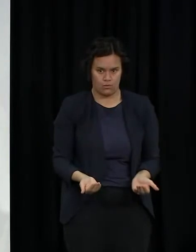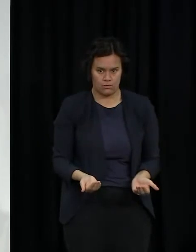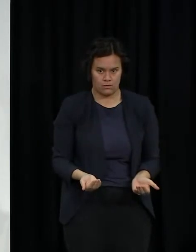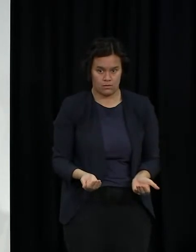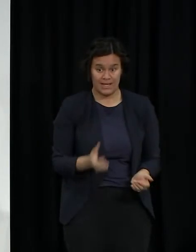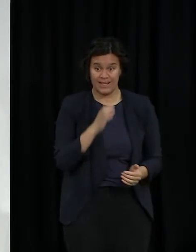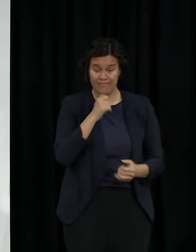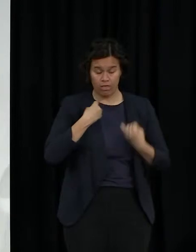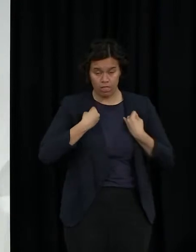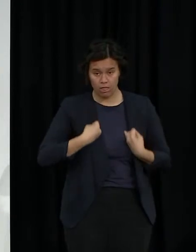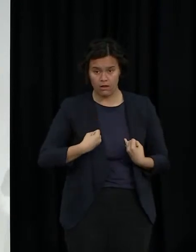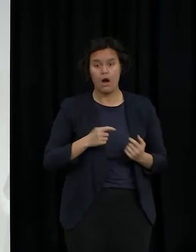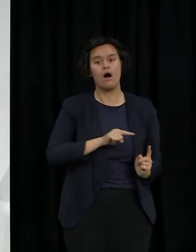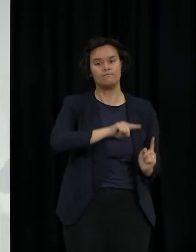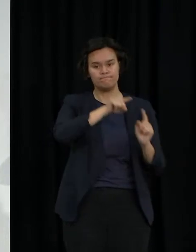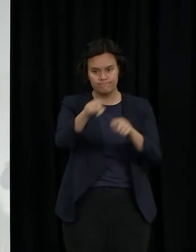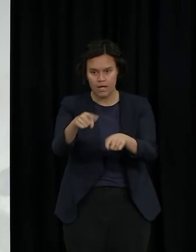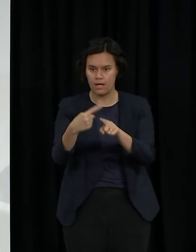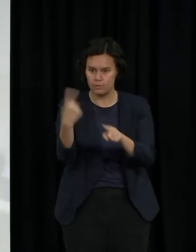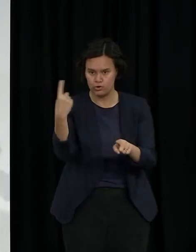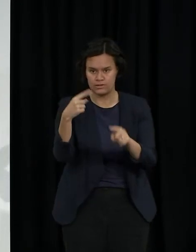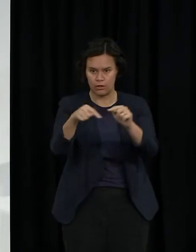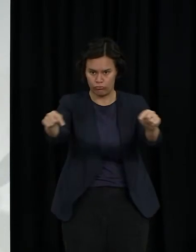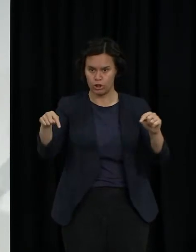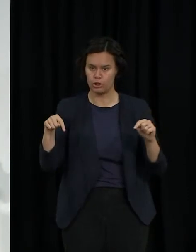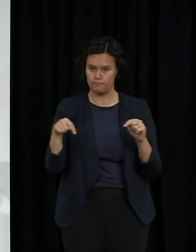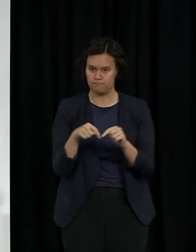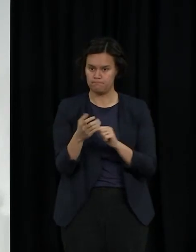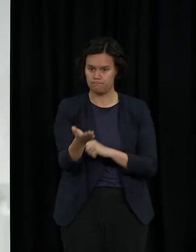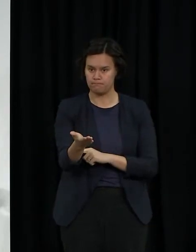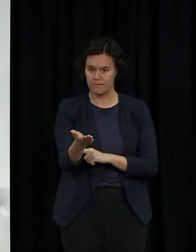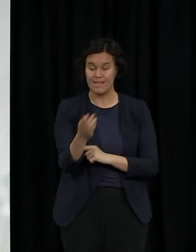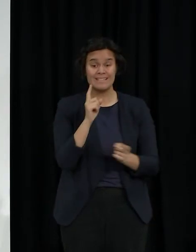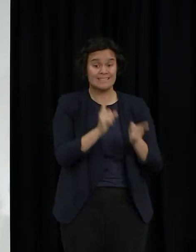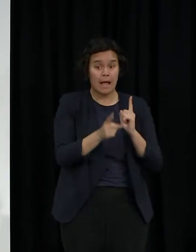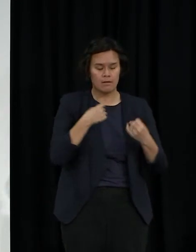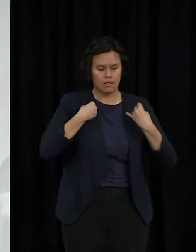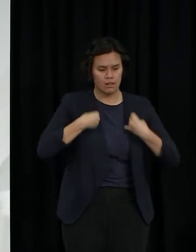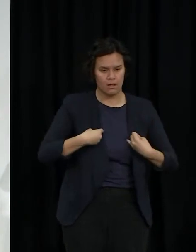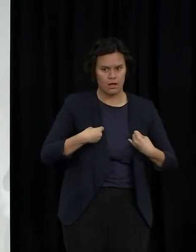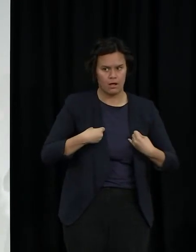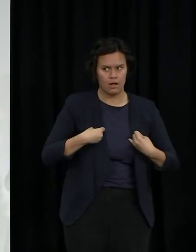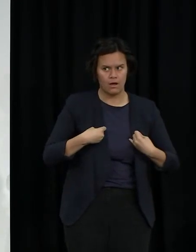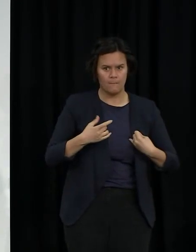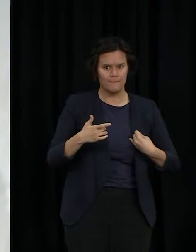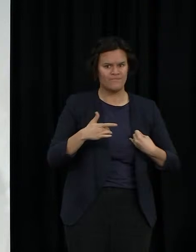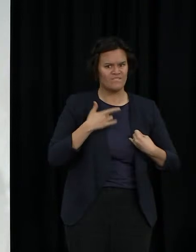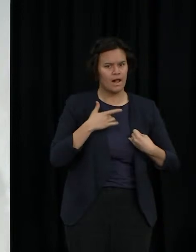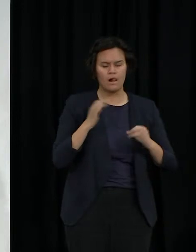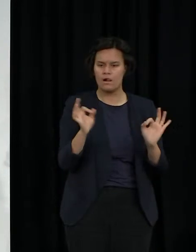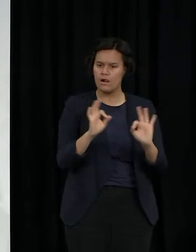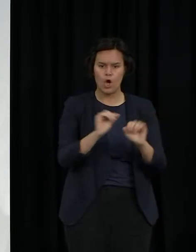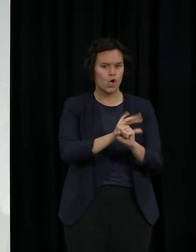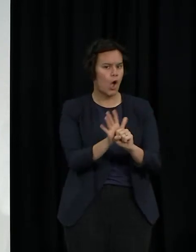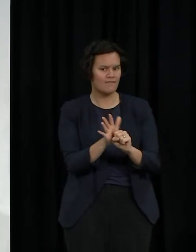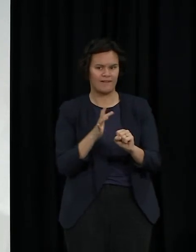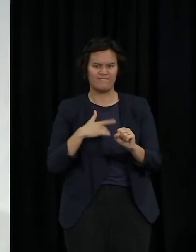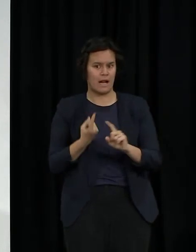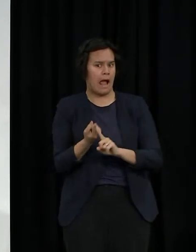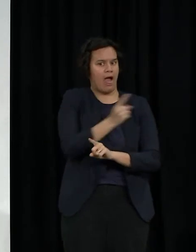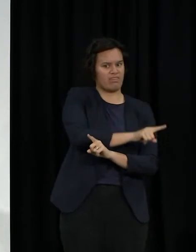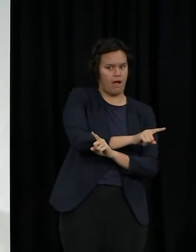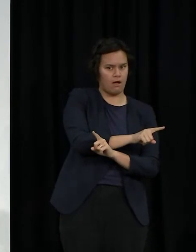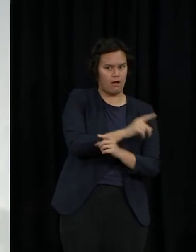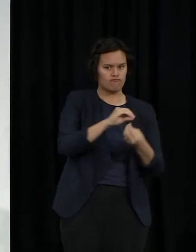are arriving at the emergency department being completely unaware that they might have COVID, but because of the protocols at the hospital,